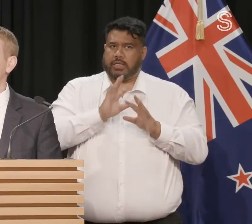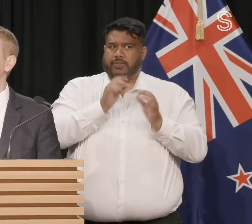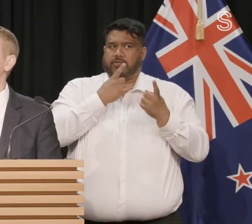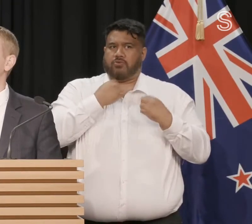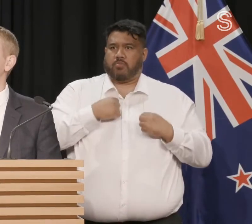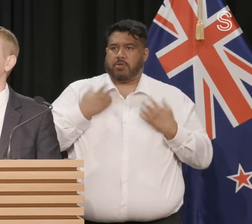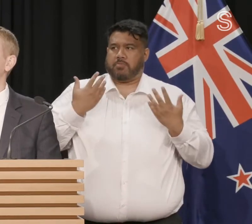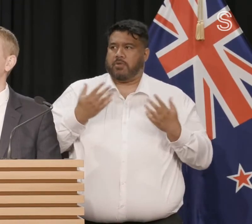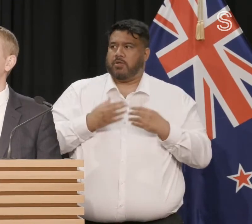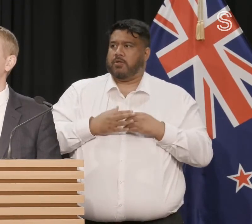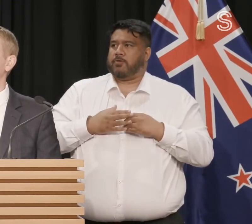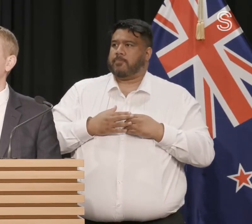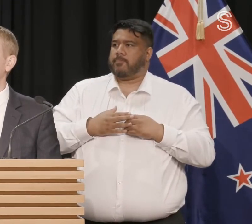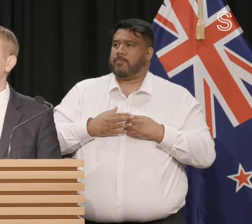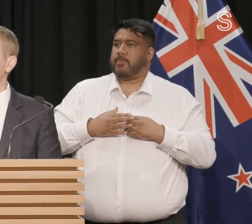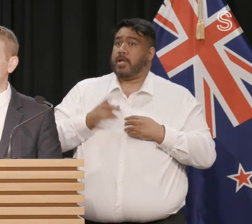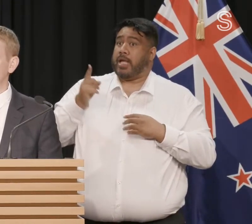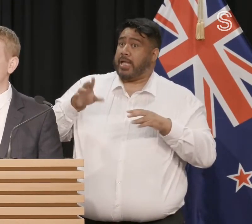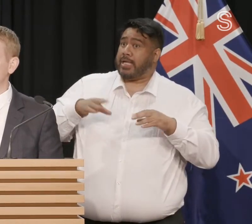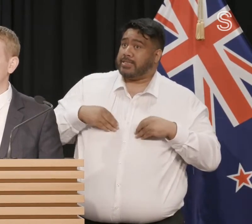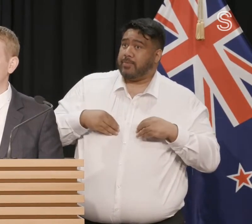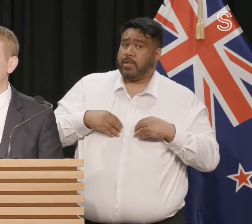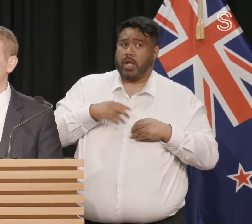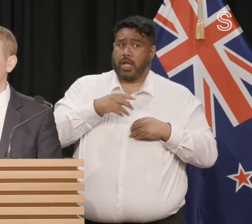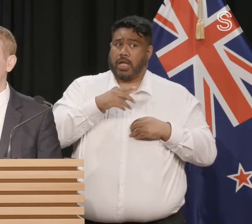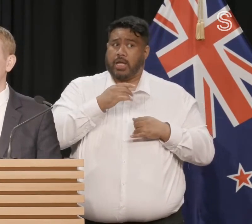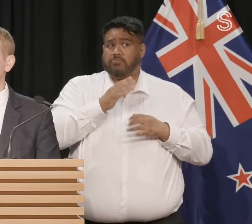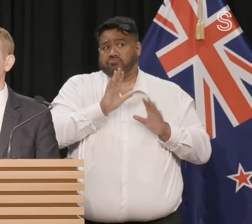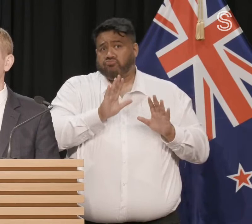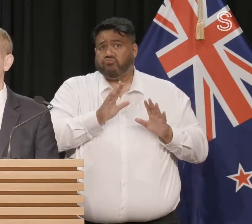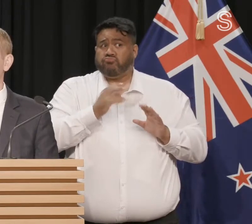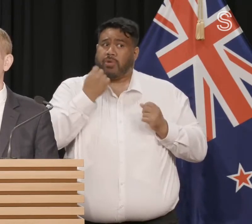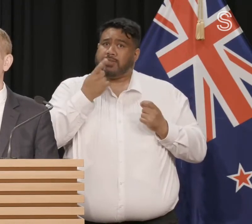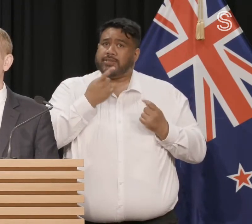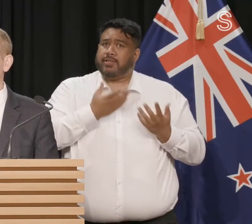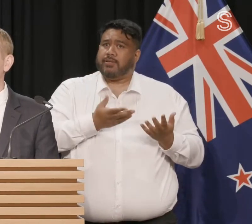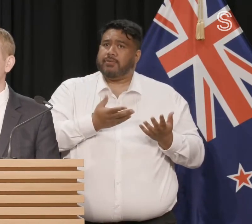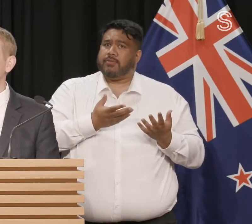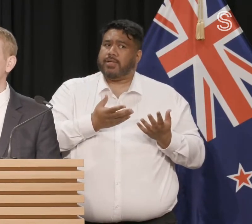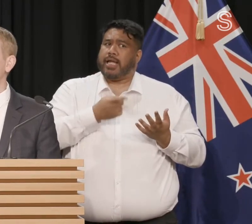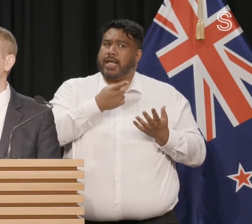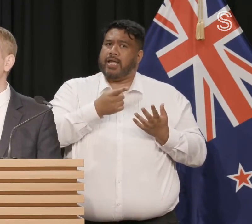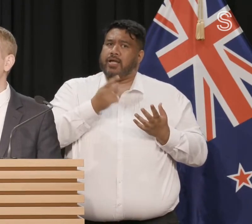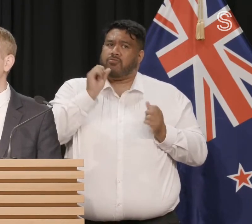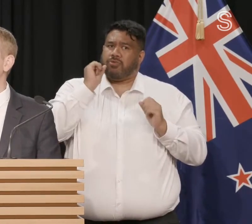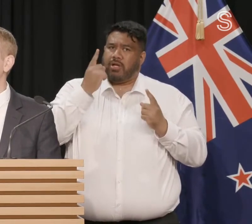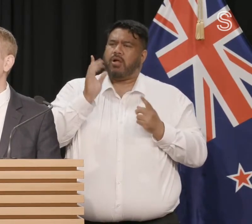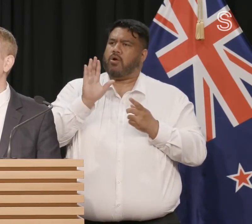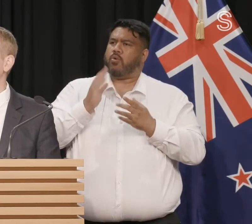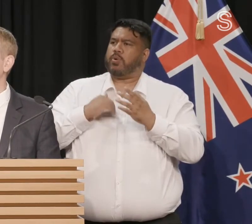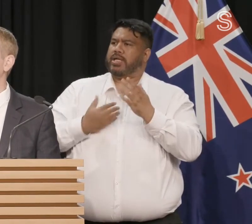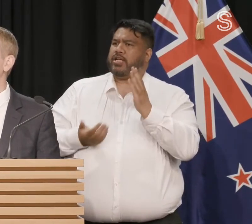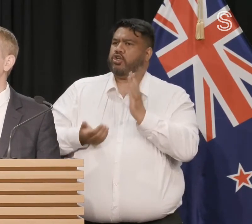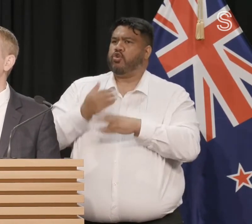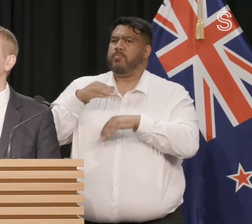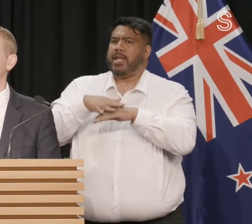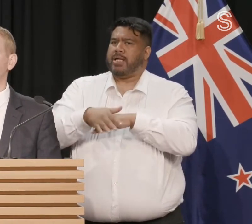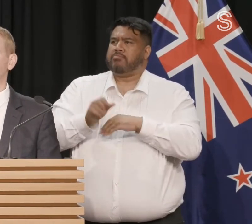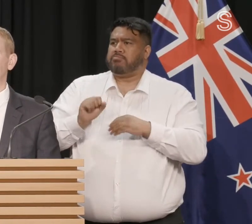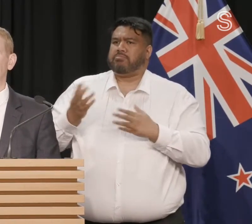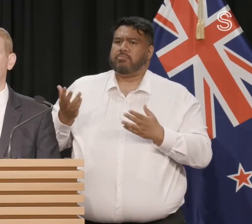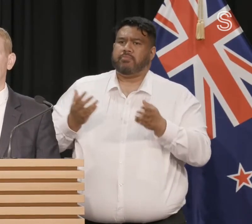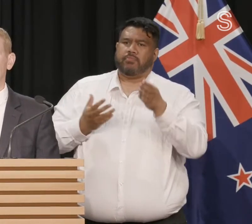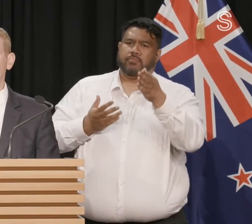to me. How did he take the news? He was very philosophical about it. I think Phil also recognises the need for some renewal in the lineup. Is